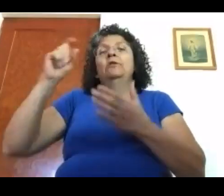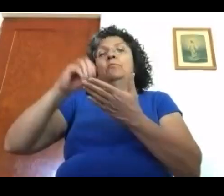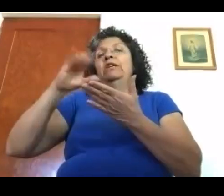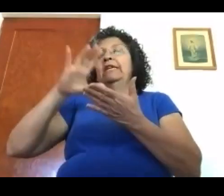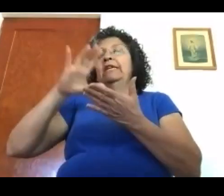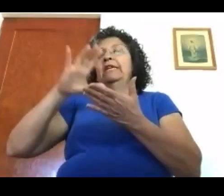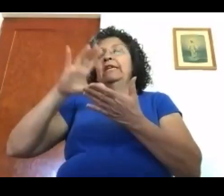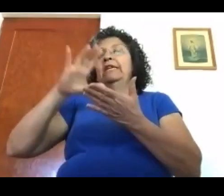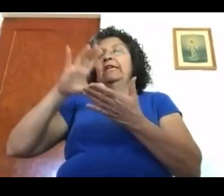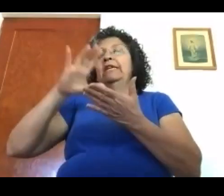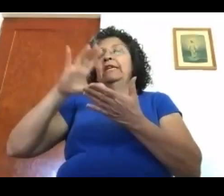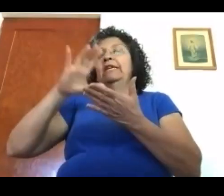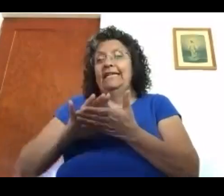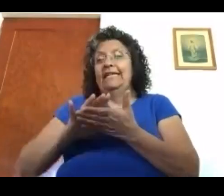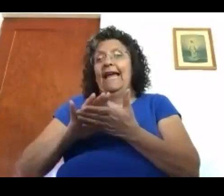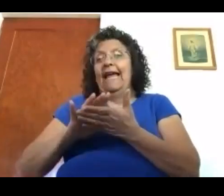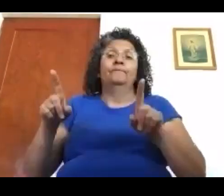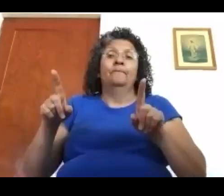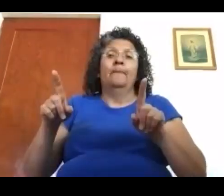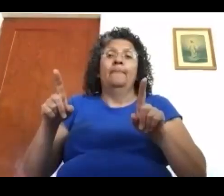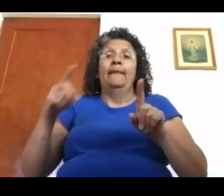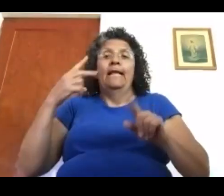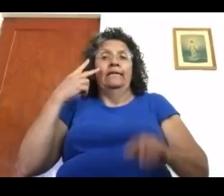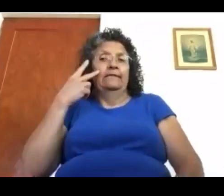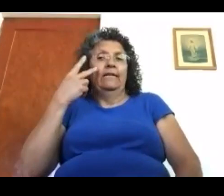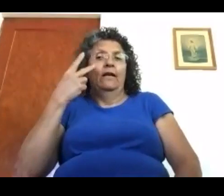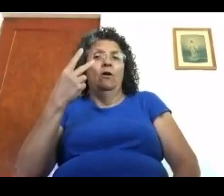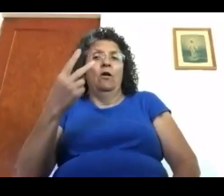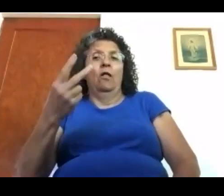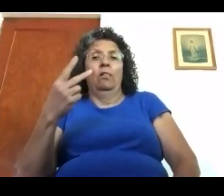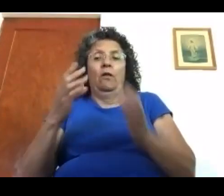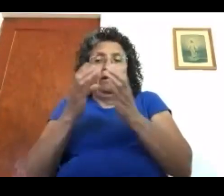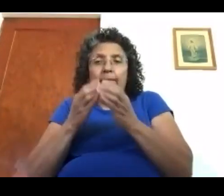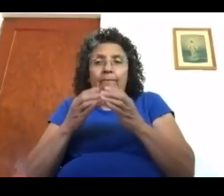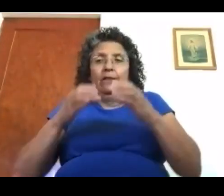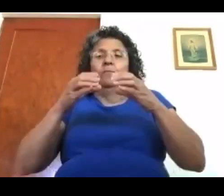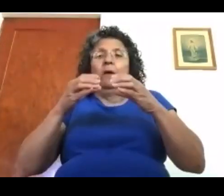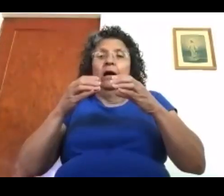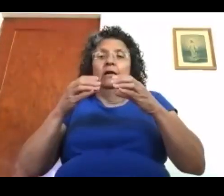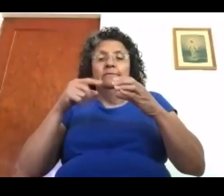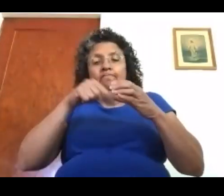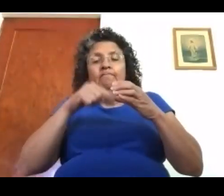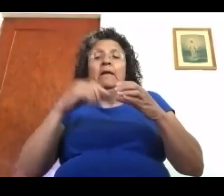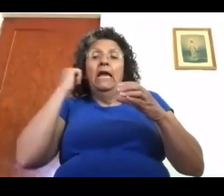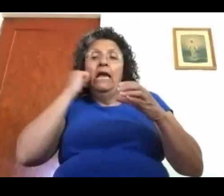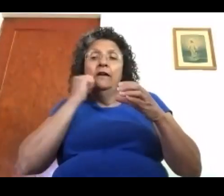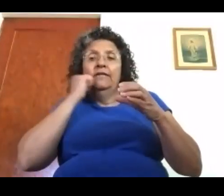at my pot each day and look for sprouts. If seeds have sprouted before 10